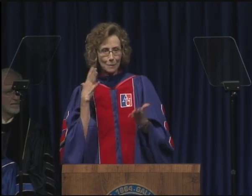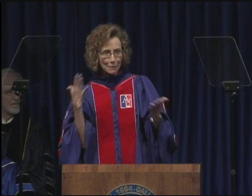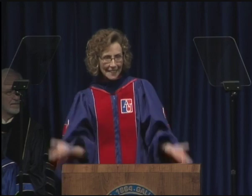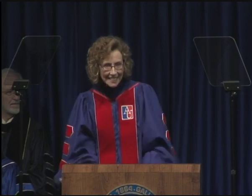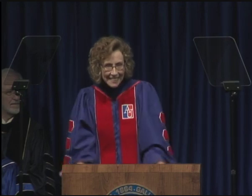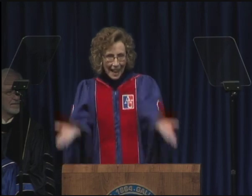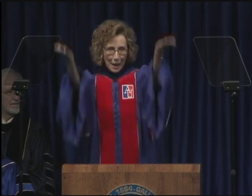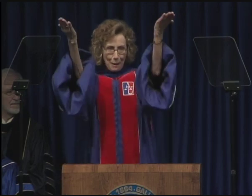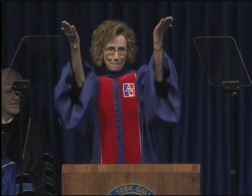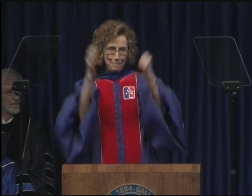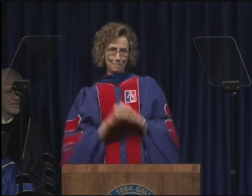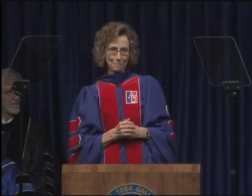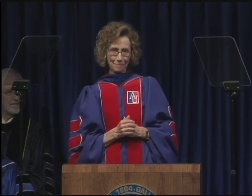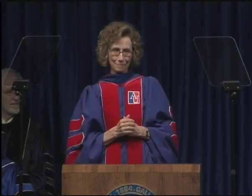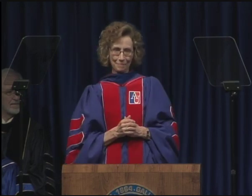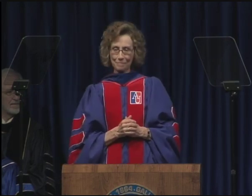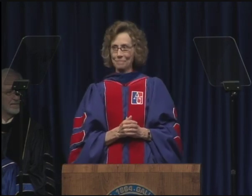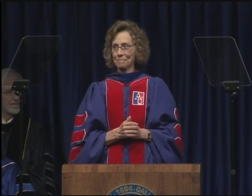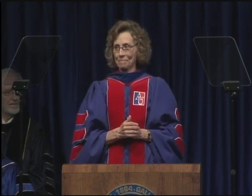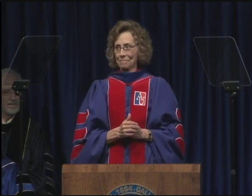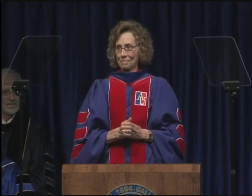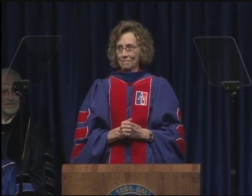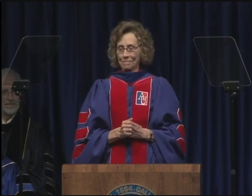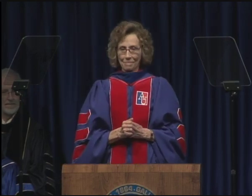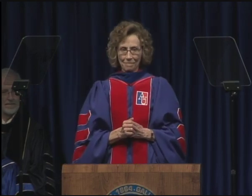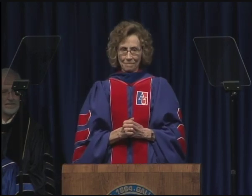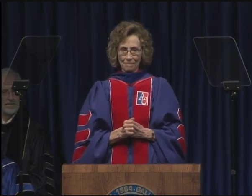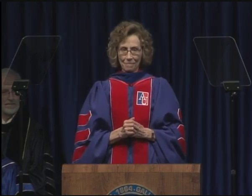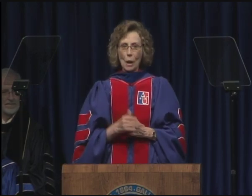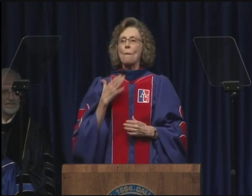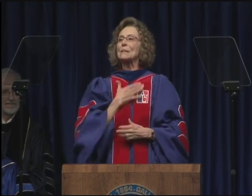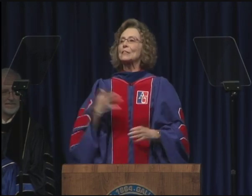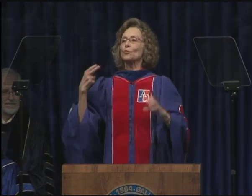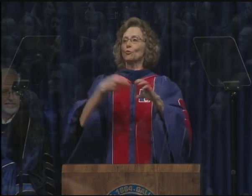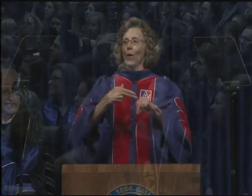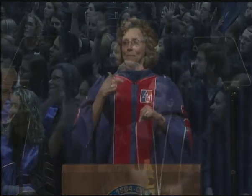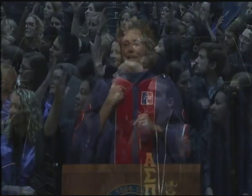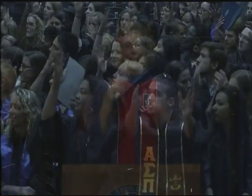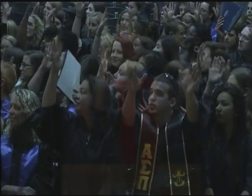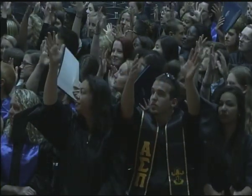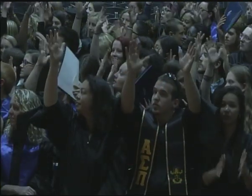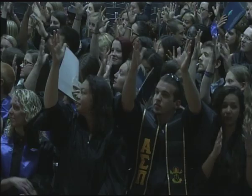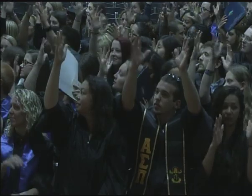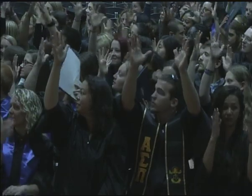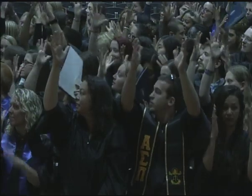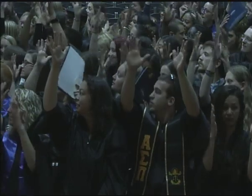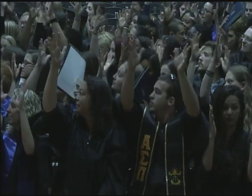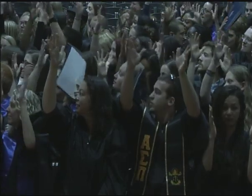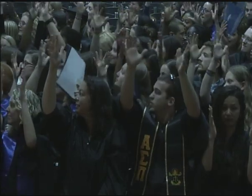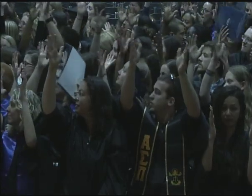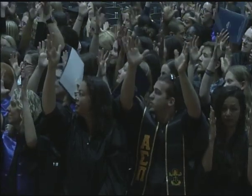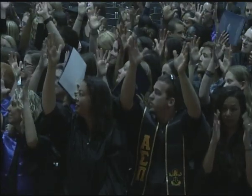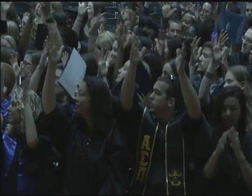graduate faculty and university staff please stand and be recognized? Please join me in applauding the